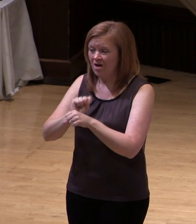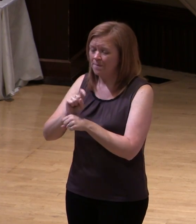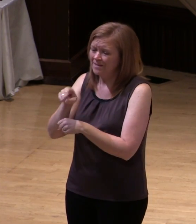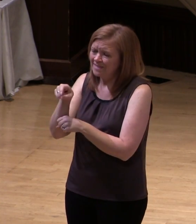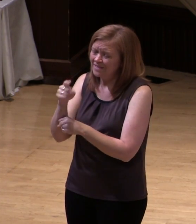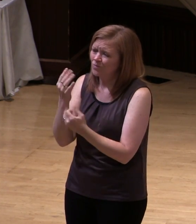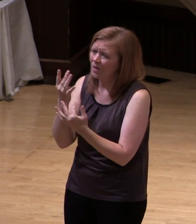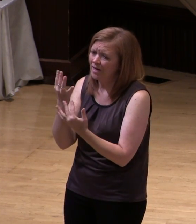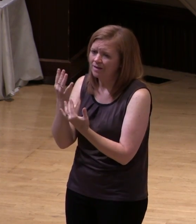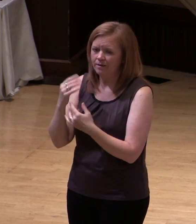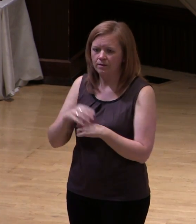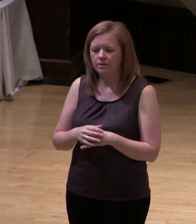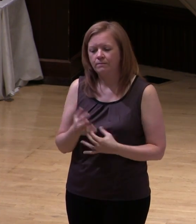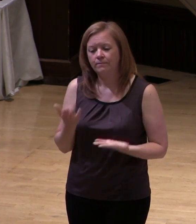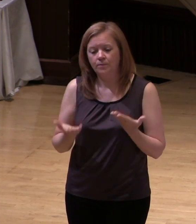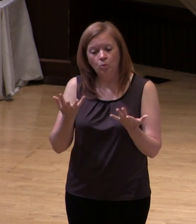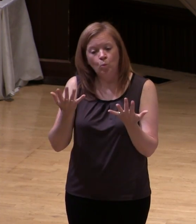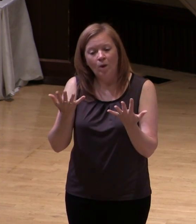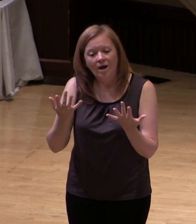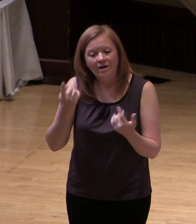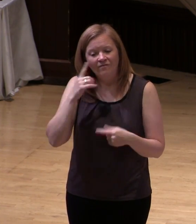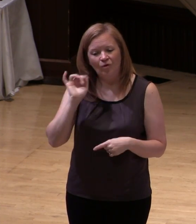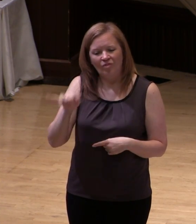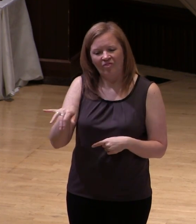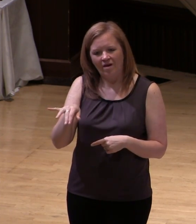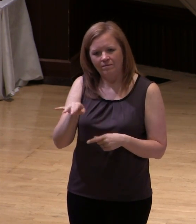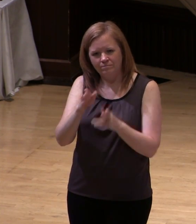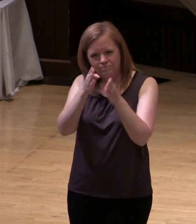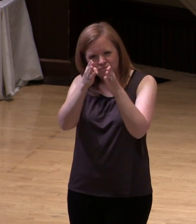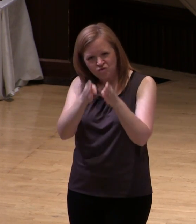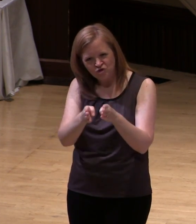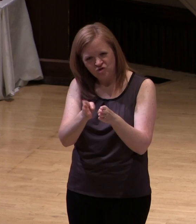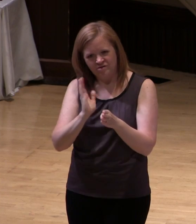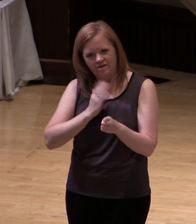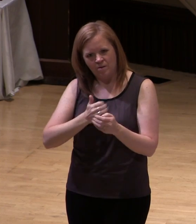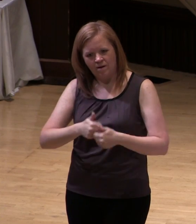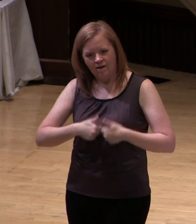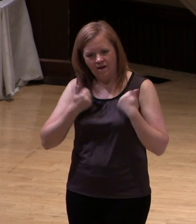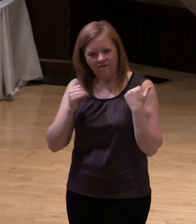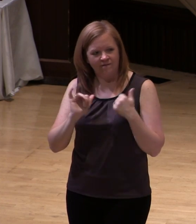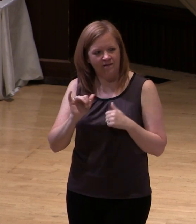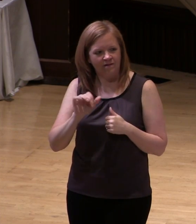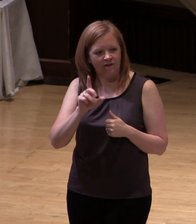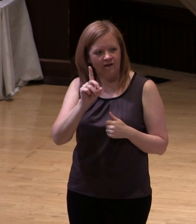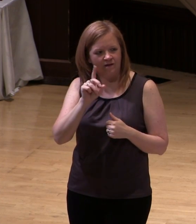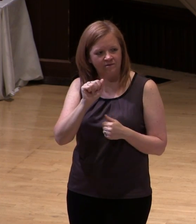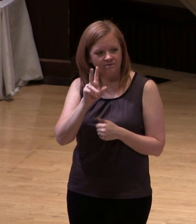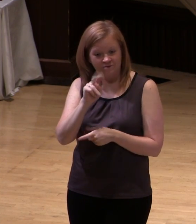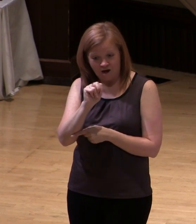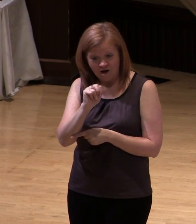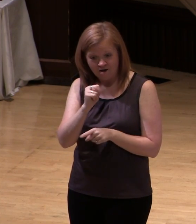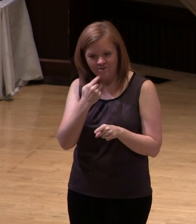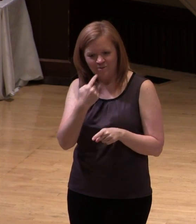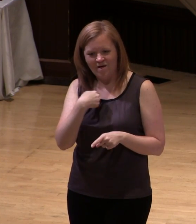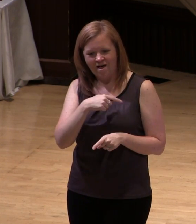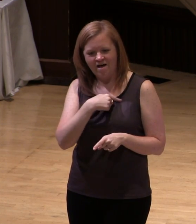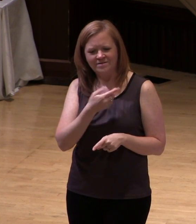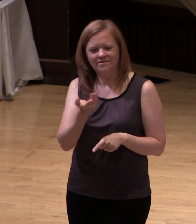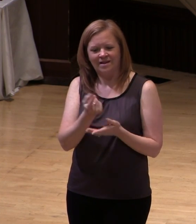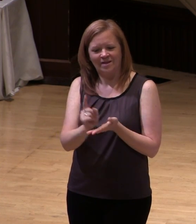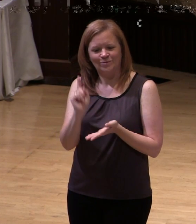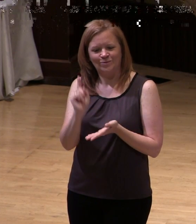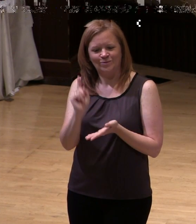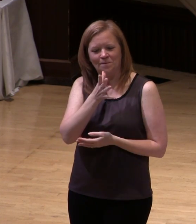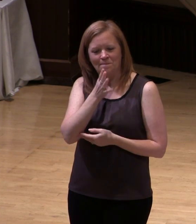need. We might be waiting for that significant person in our life, like Don Novak told us last week in her Mother's Day